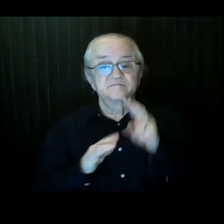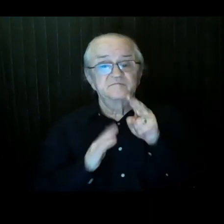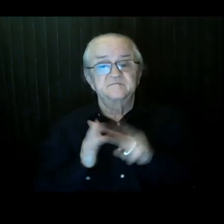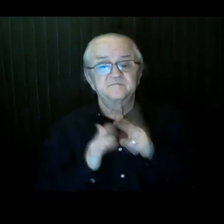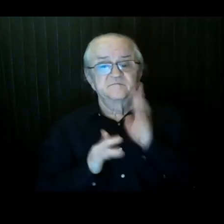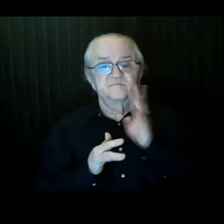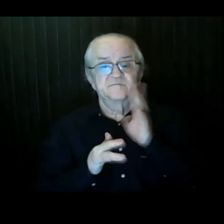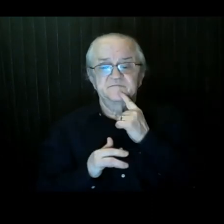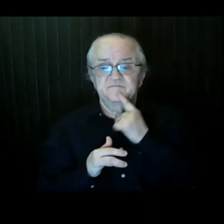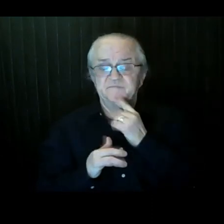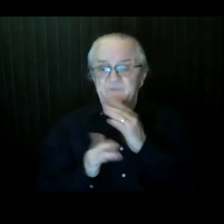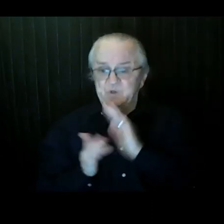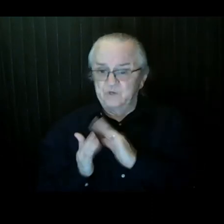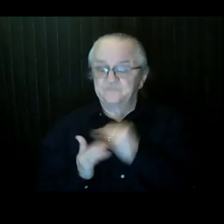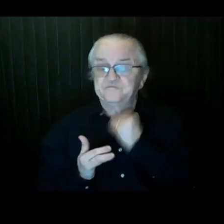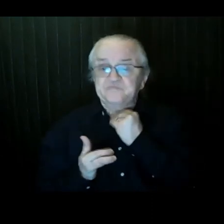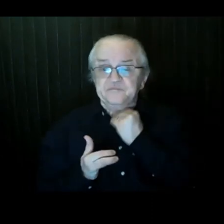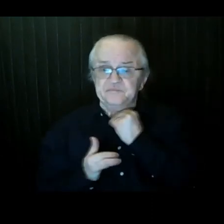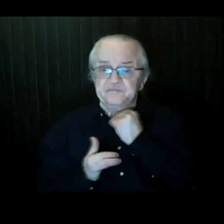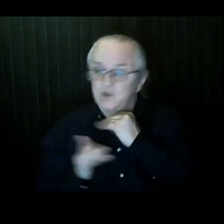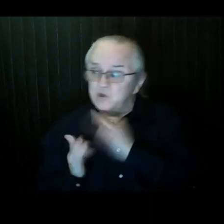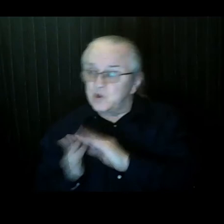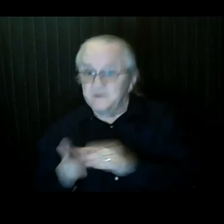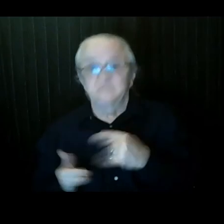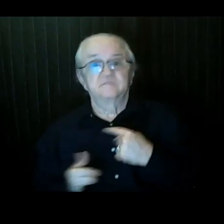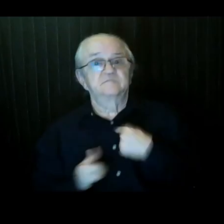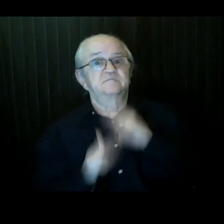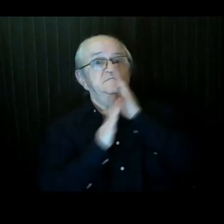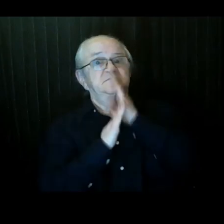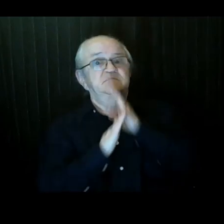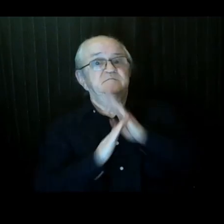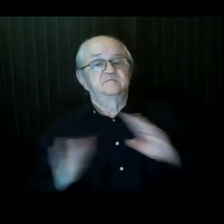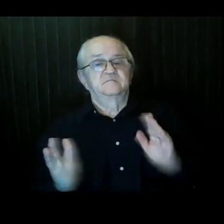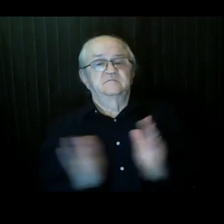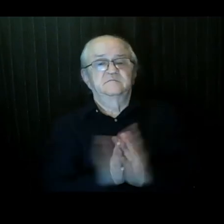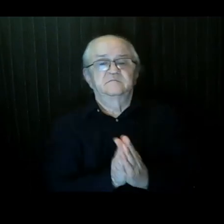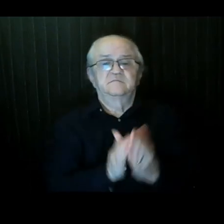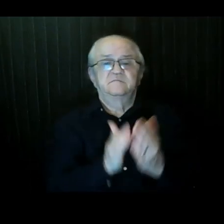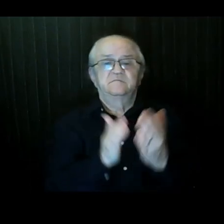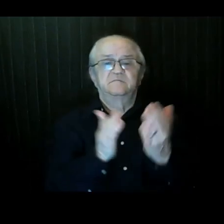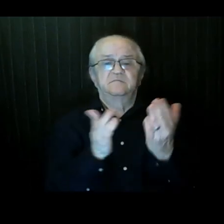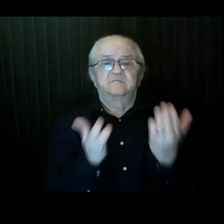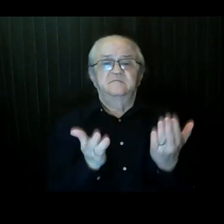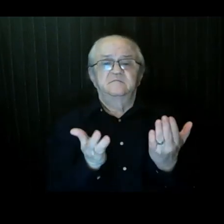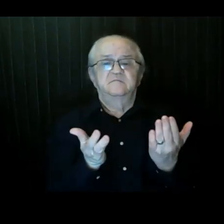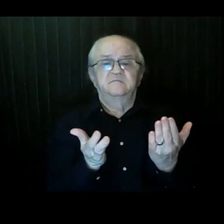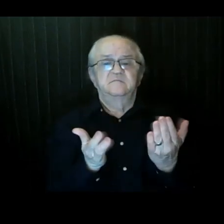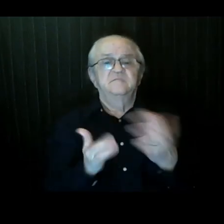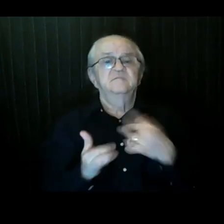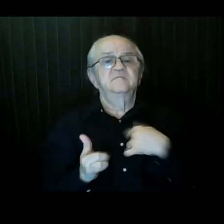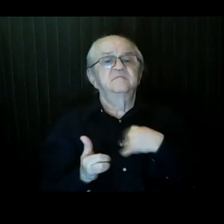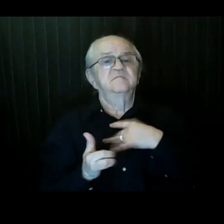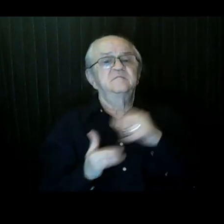me. And I got real quiet. He opened up his book and he said, I'd like to